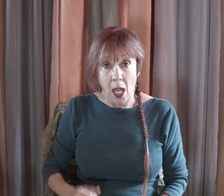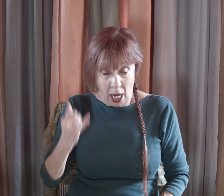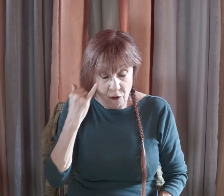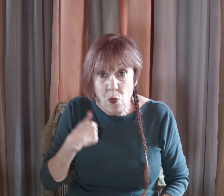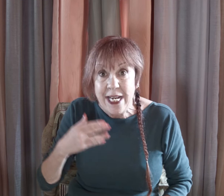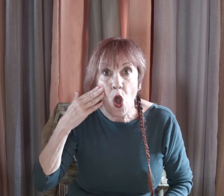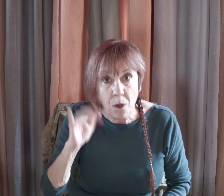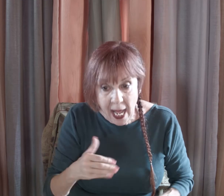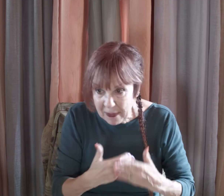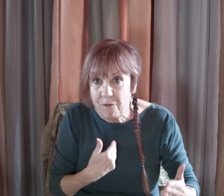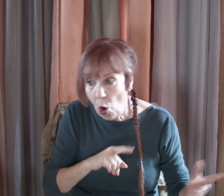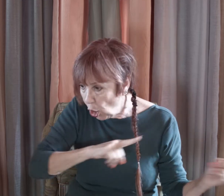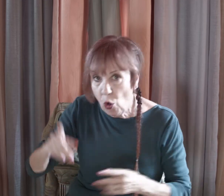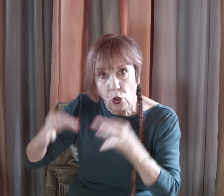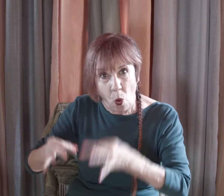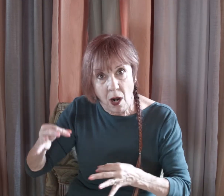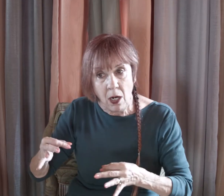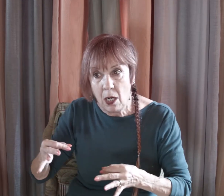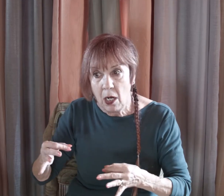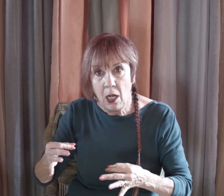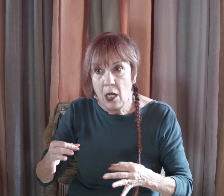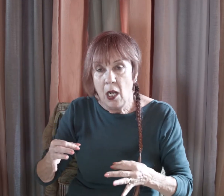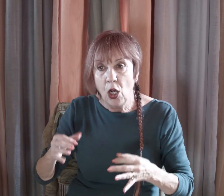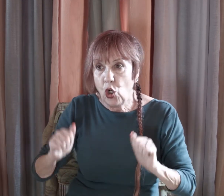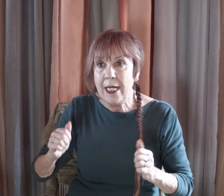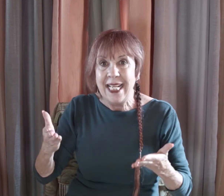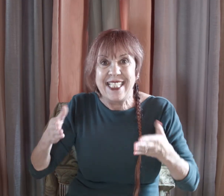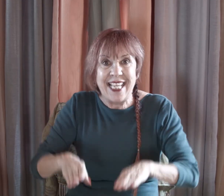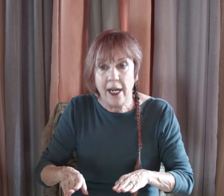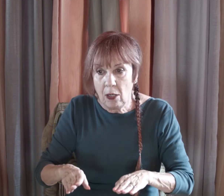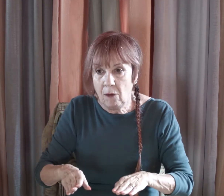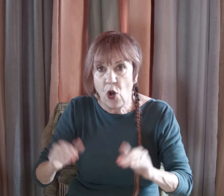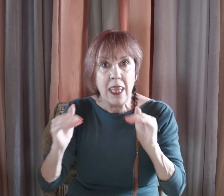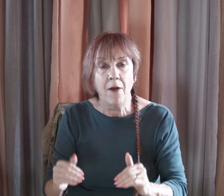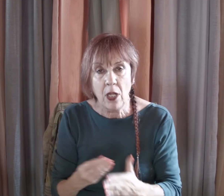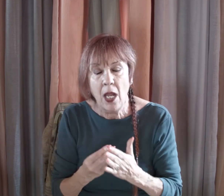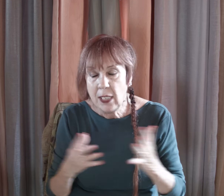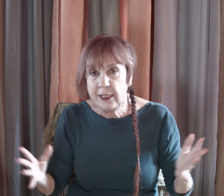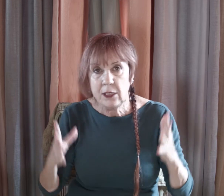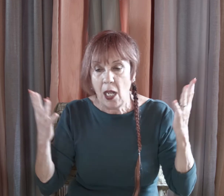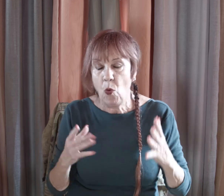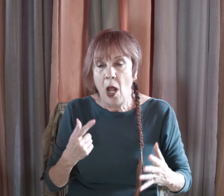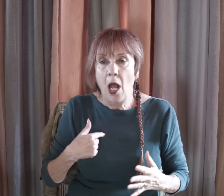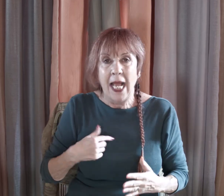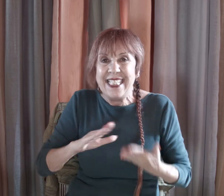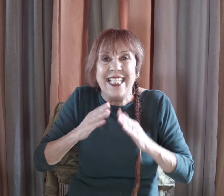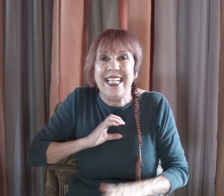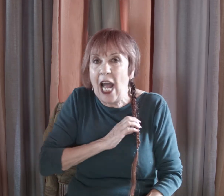we had no hope of winning against Scott. You know what I'm saying? Jackie, so we couldn't even get the information. You were mentioning something in passing quickly,